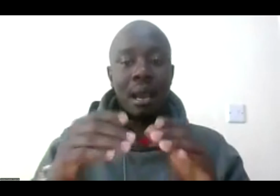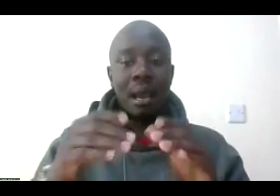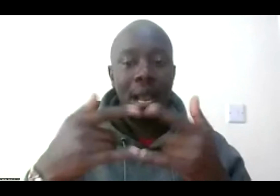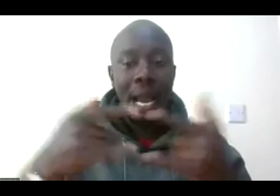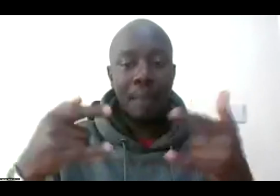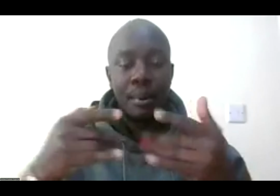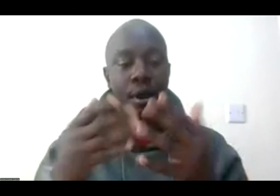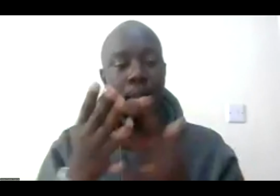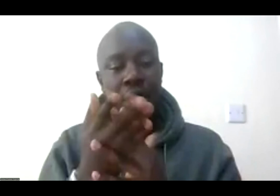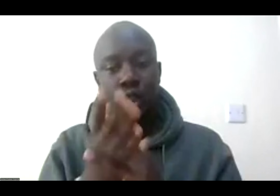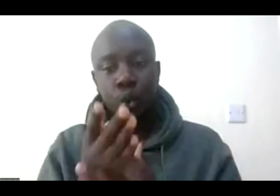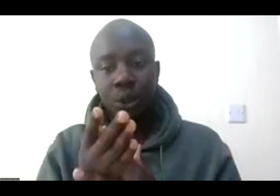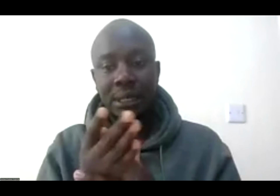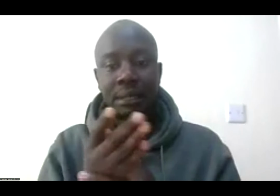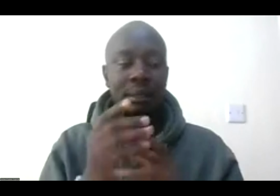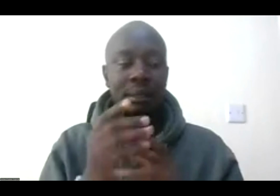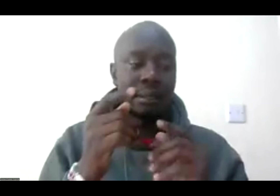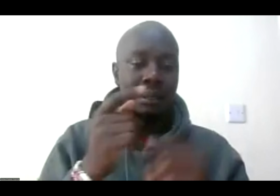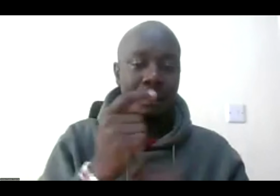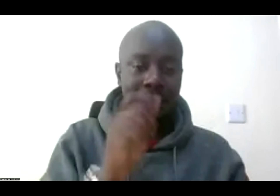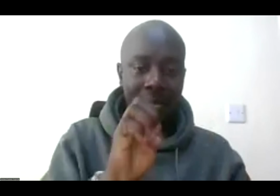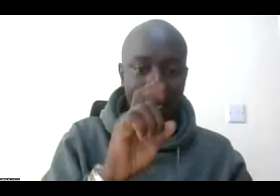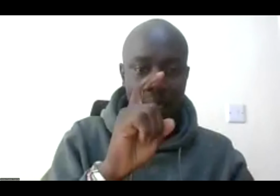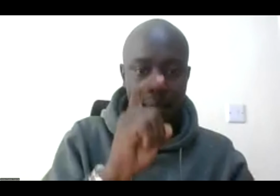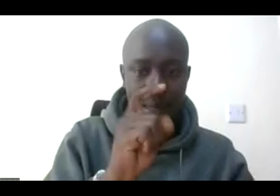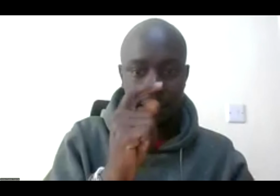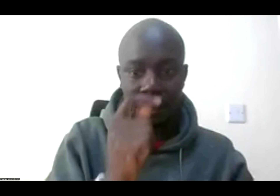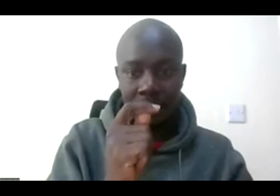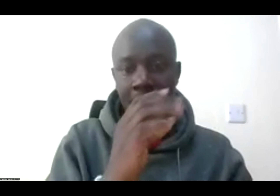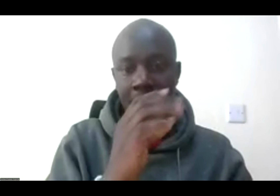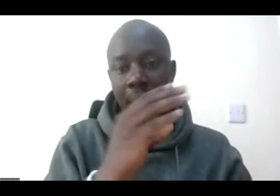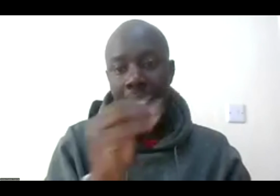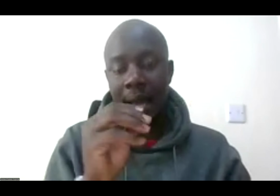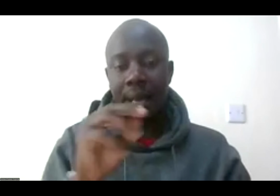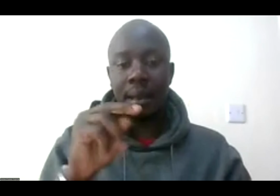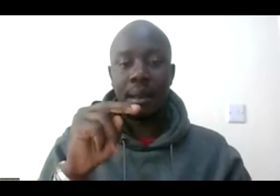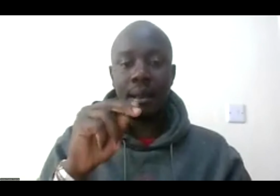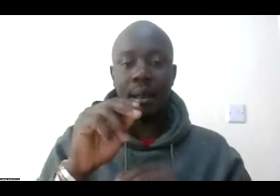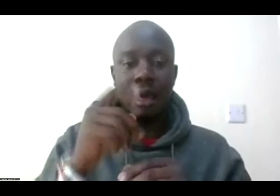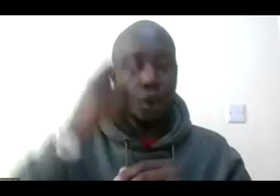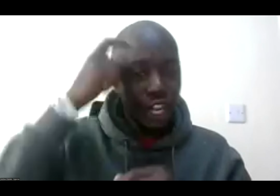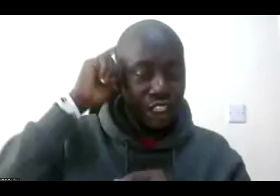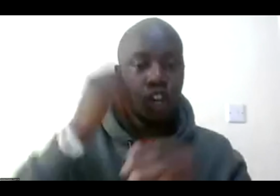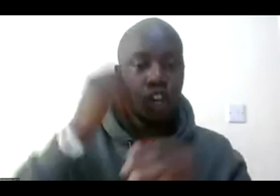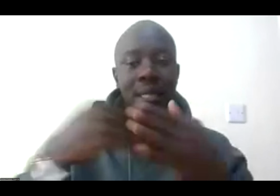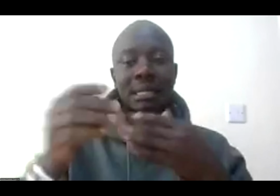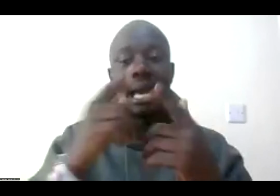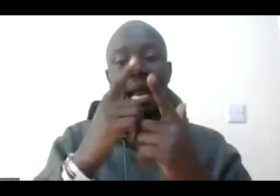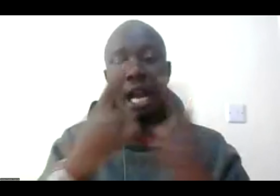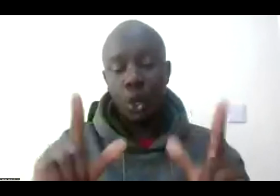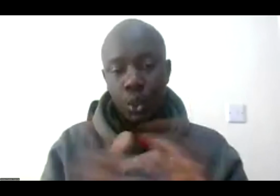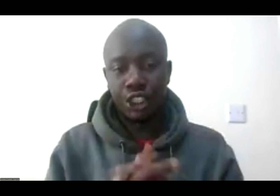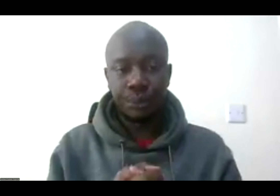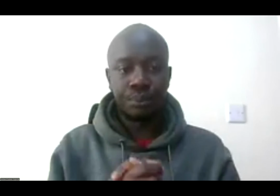helping bridge the gap between the deaf and the hearing in terms of